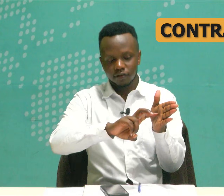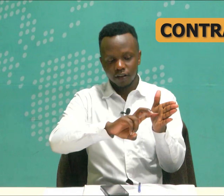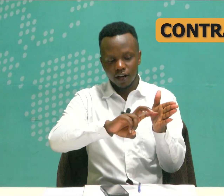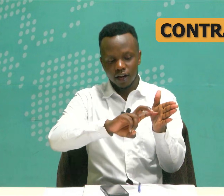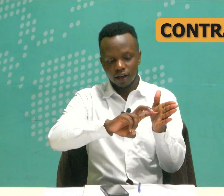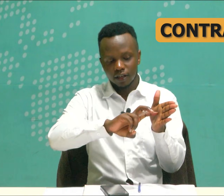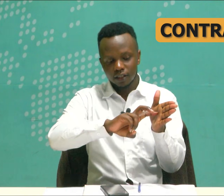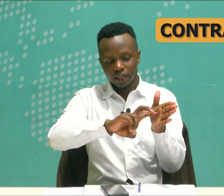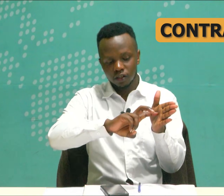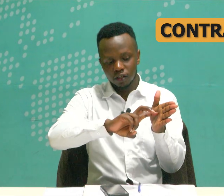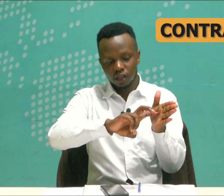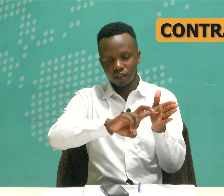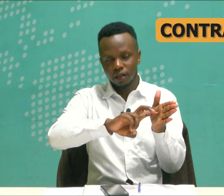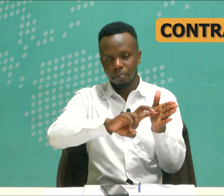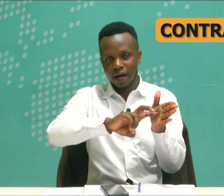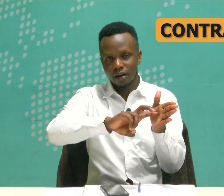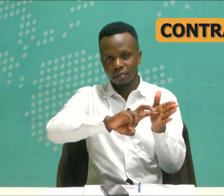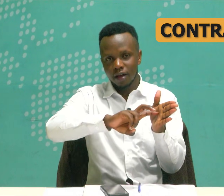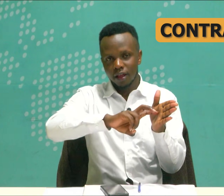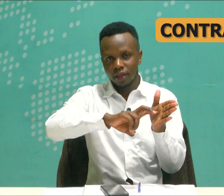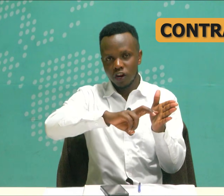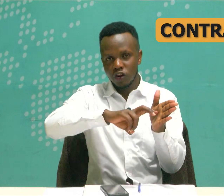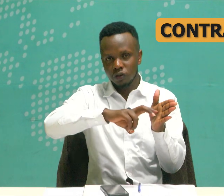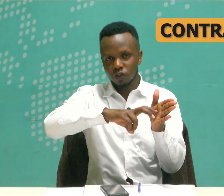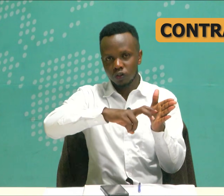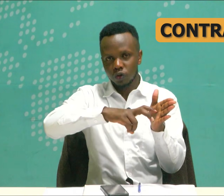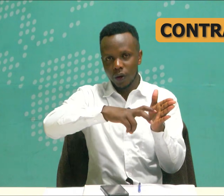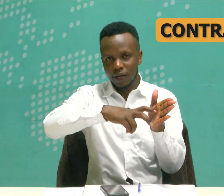finger touching the palm, then you twist.